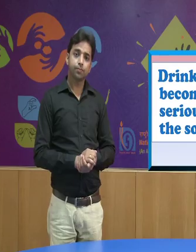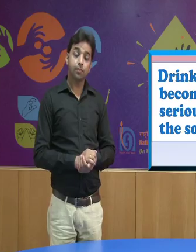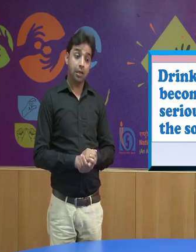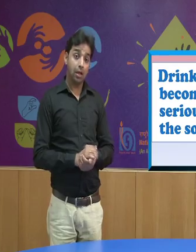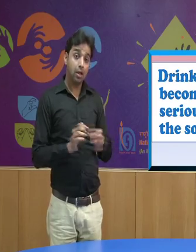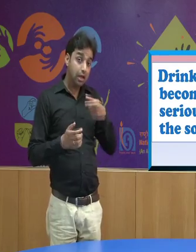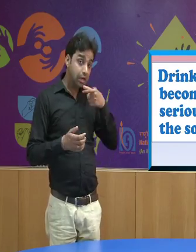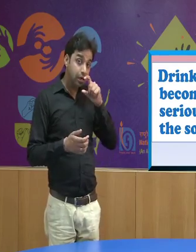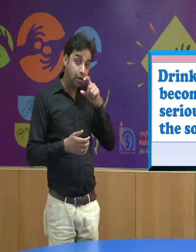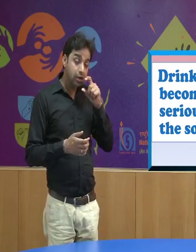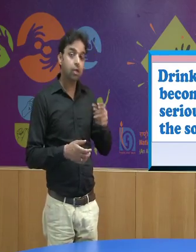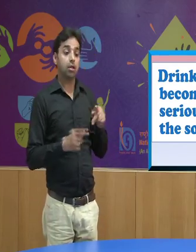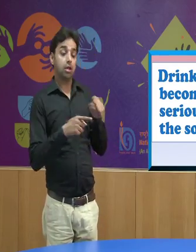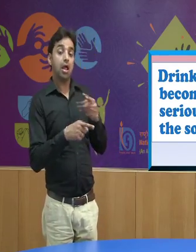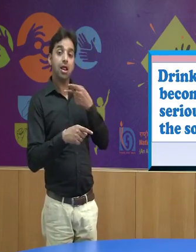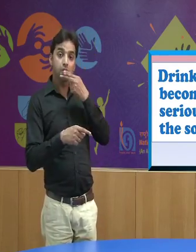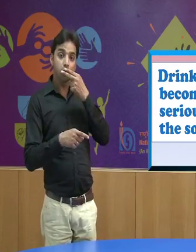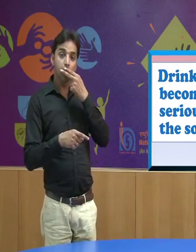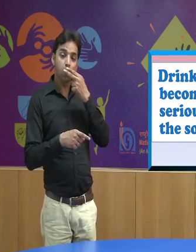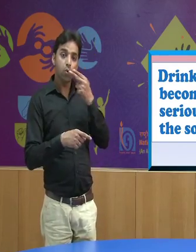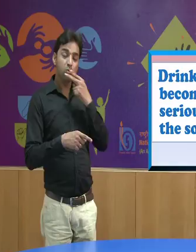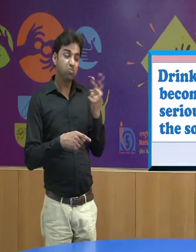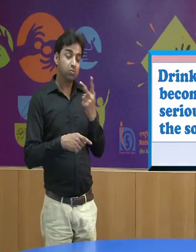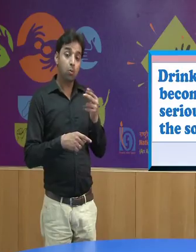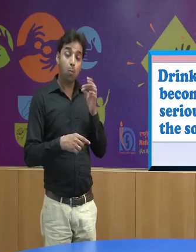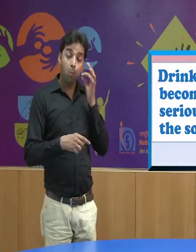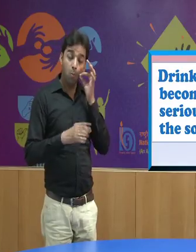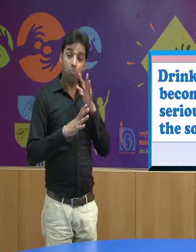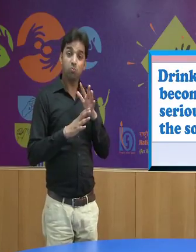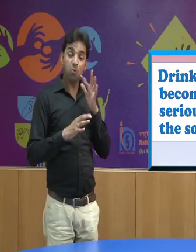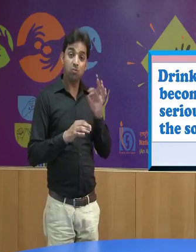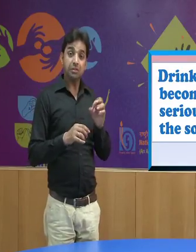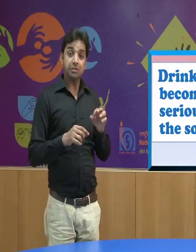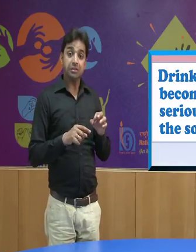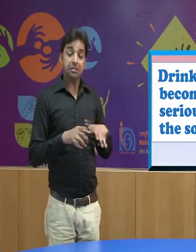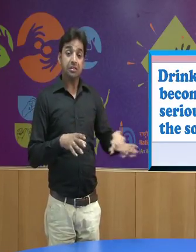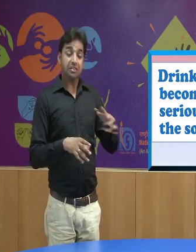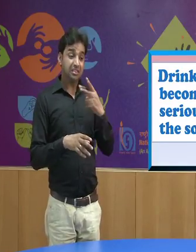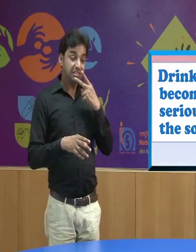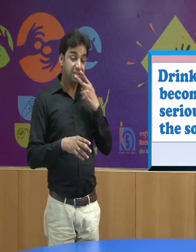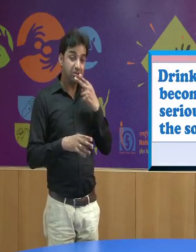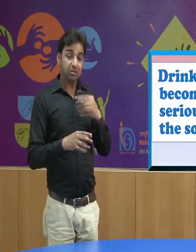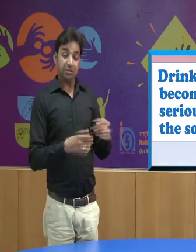Drinking and smoking are the most common form of addiction.